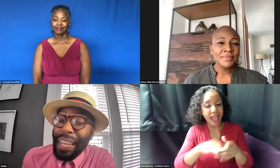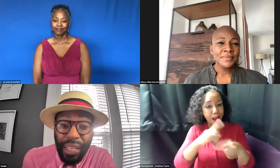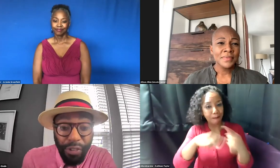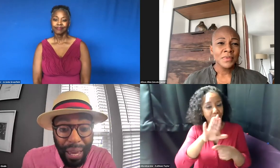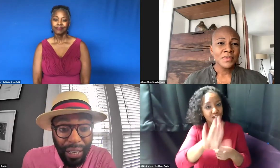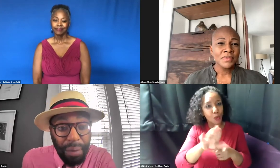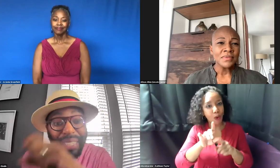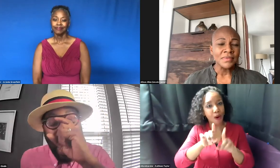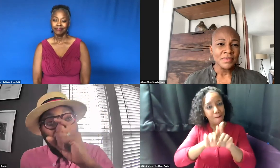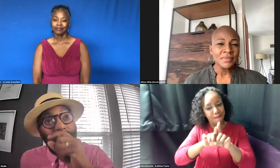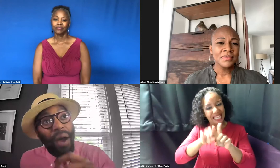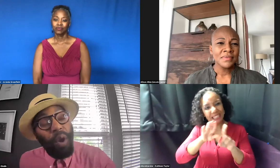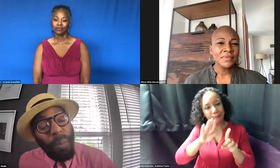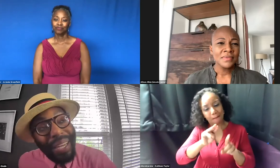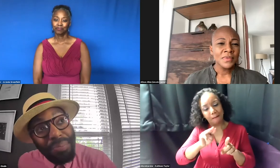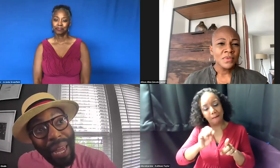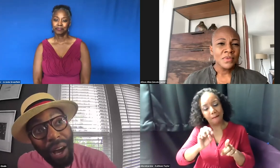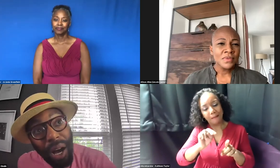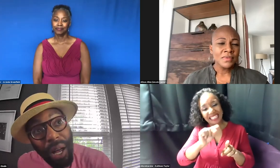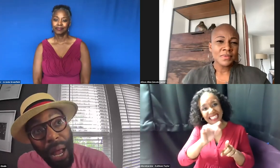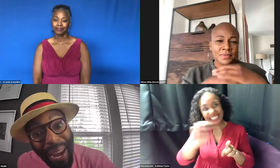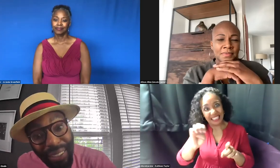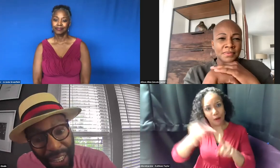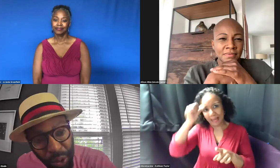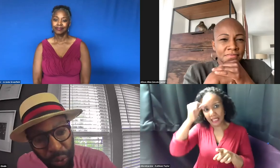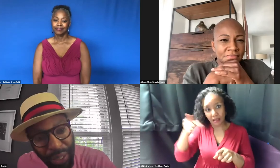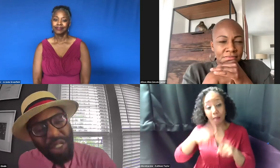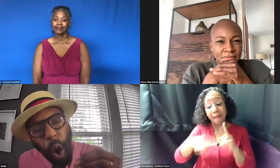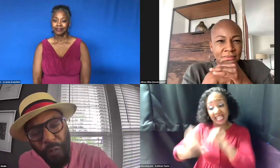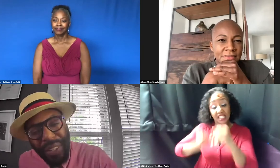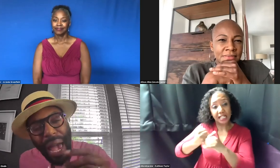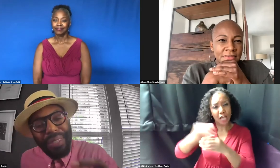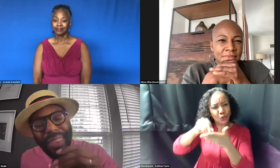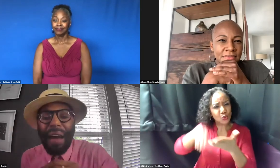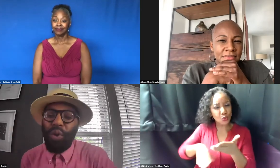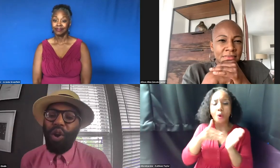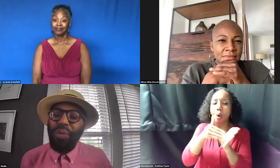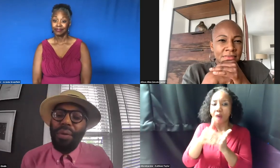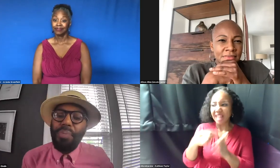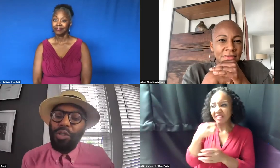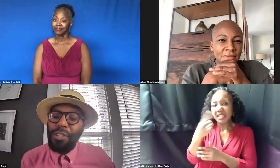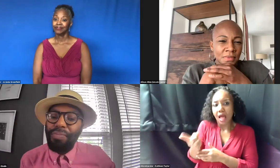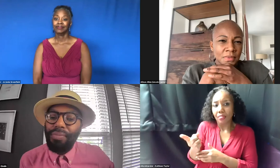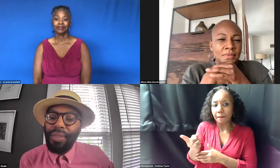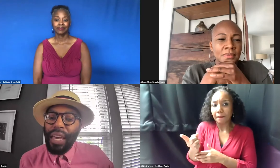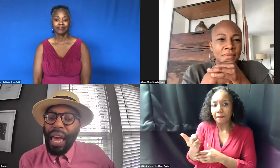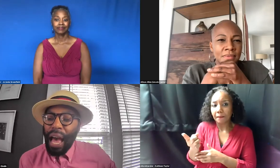your mentee from India, because when I work with my international students, that's oftentimes the thing I have to work on with them the